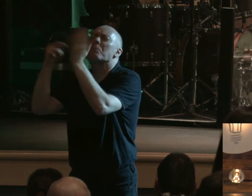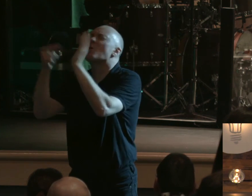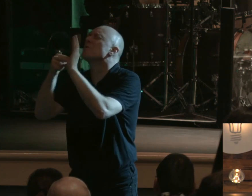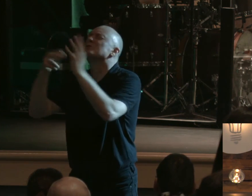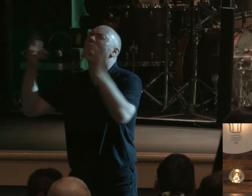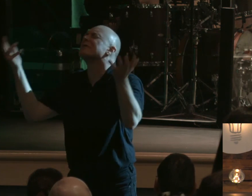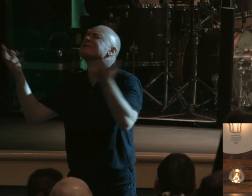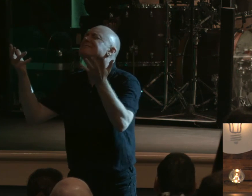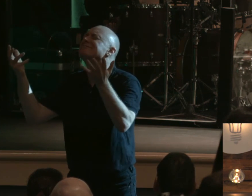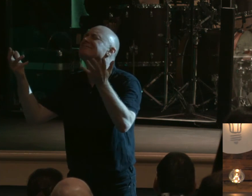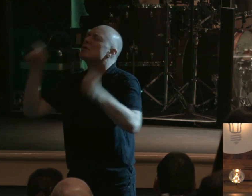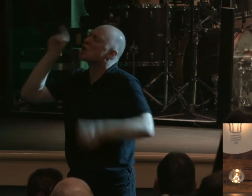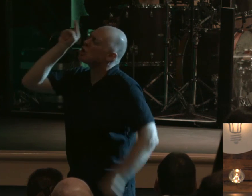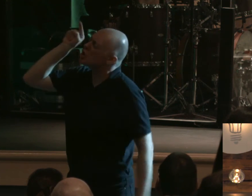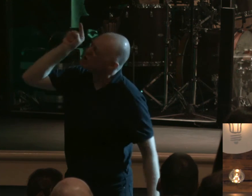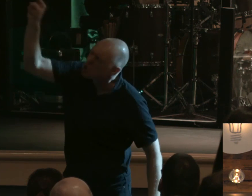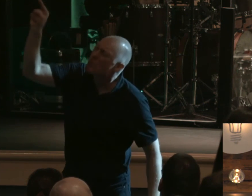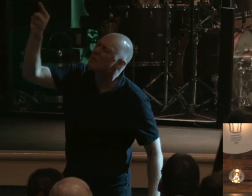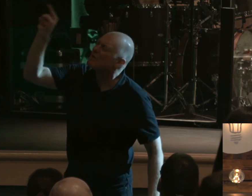living for. That's you.